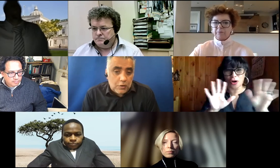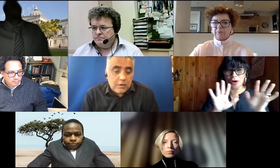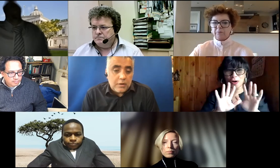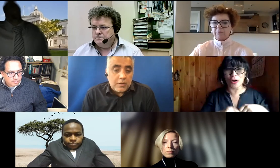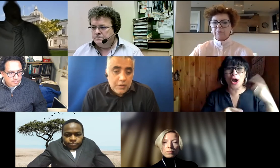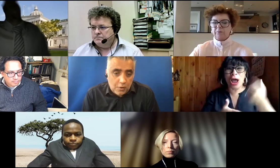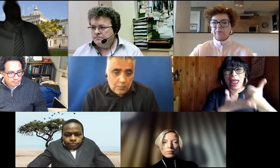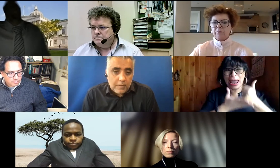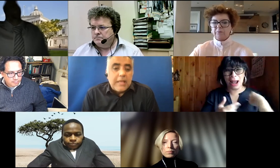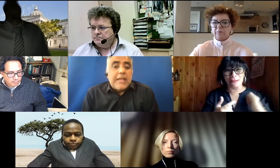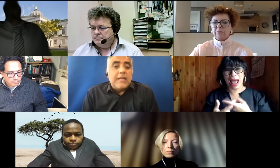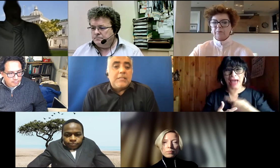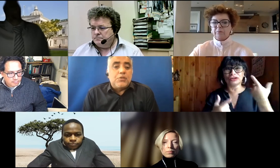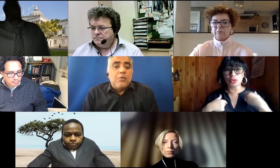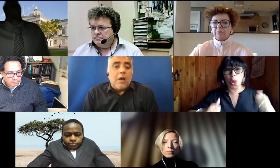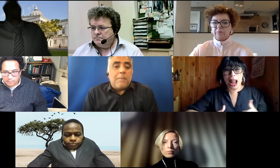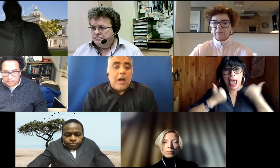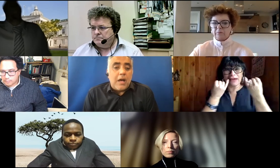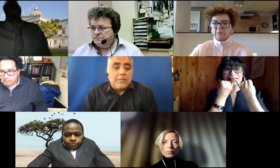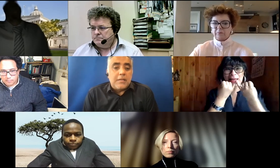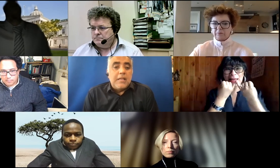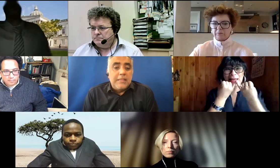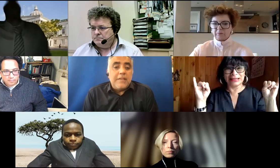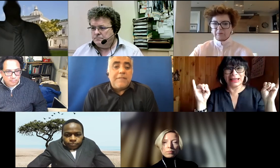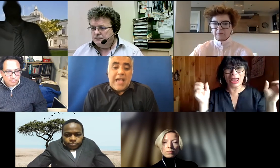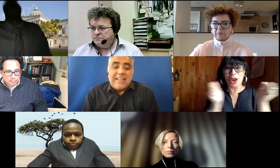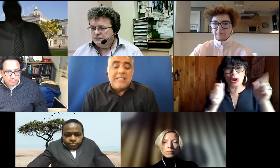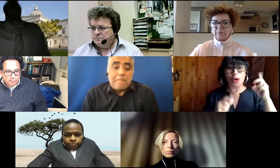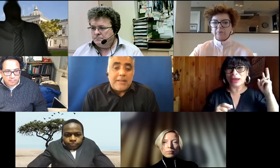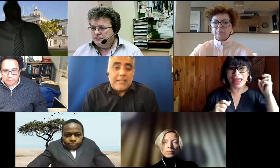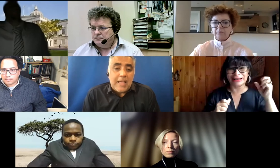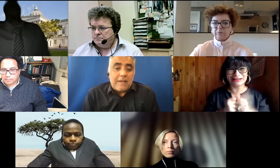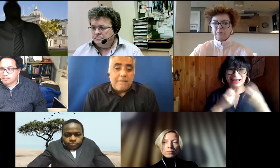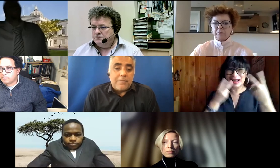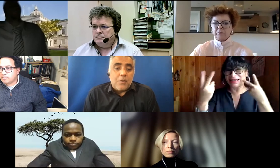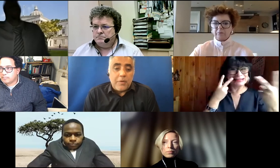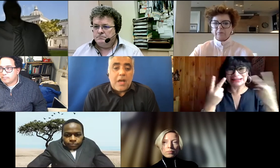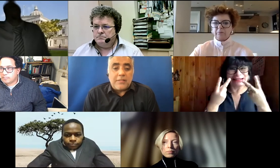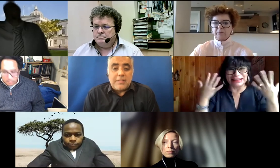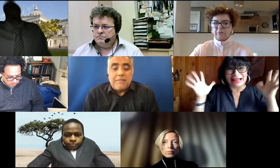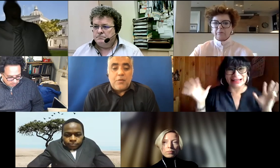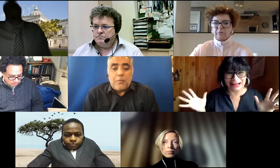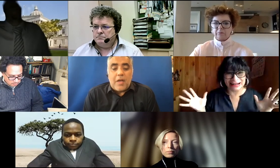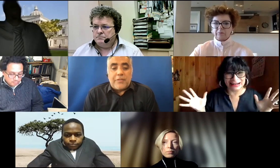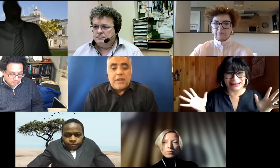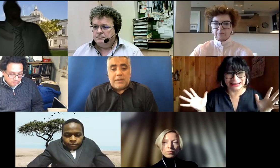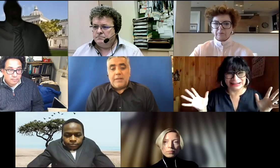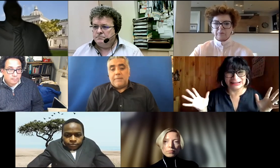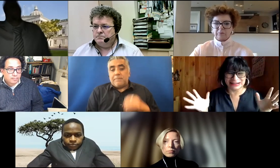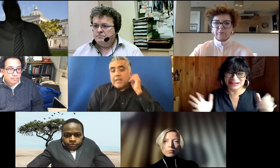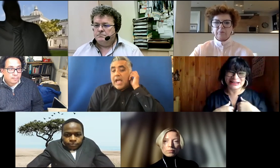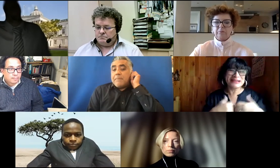hear, no. It is to help us live an independent life without even the, without the